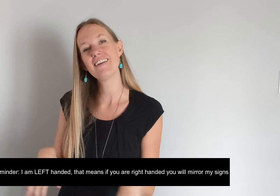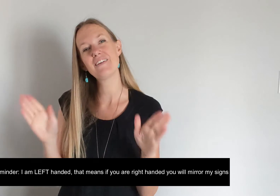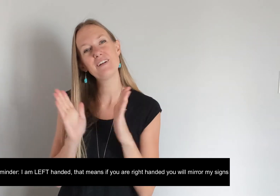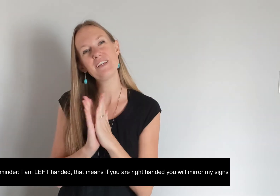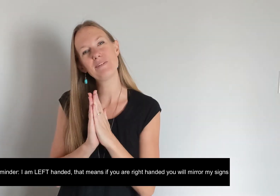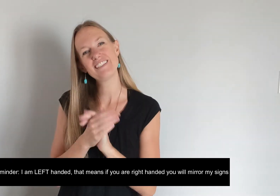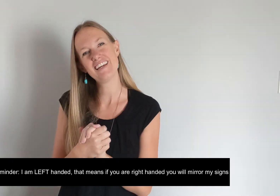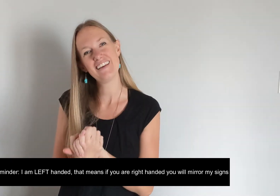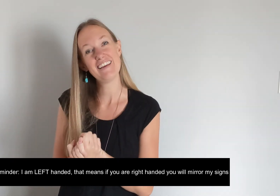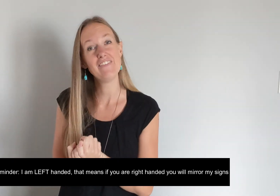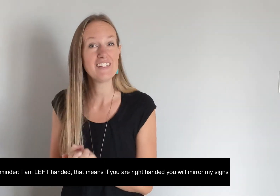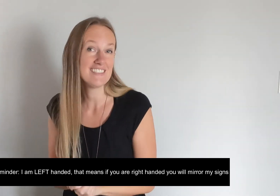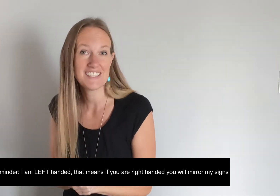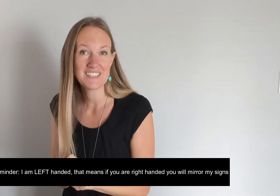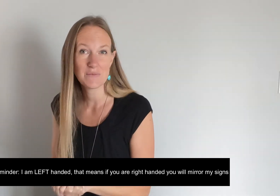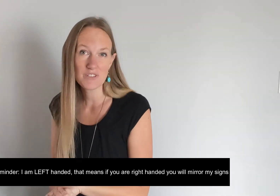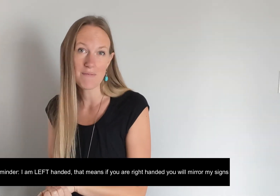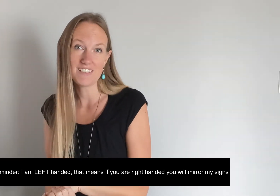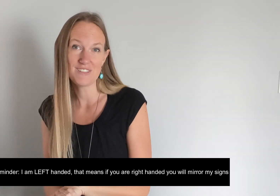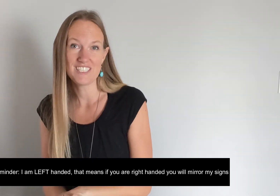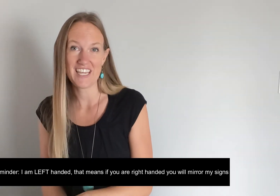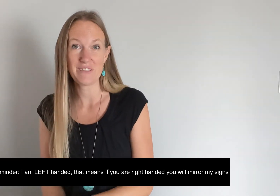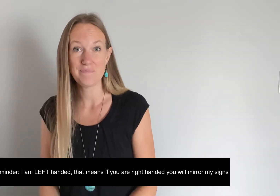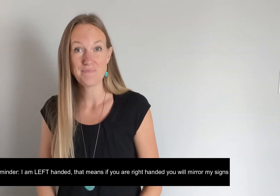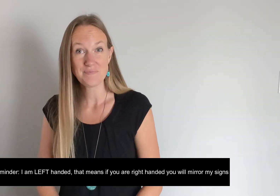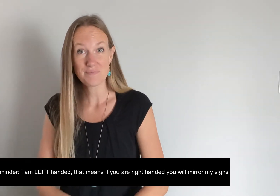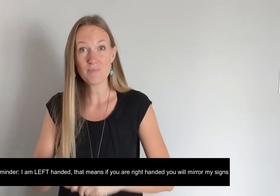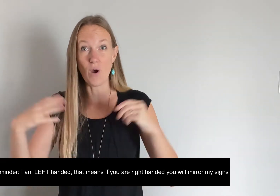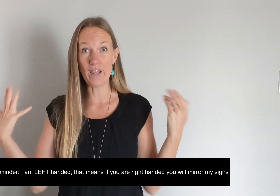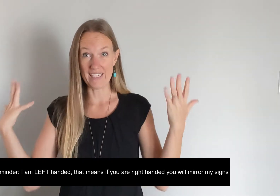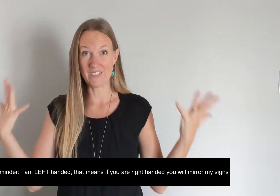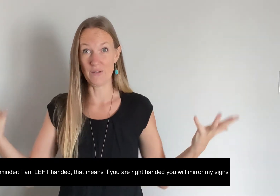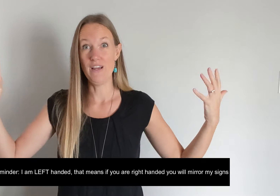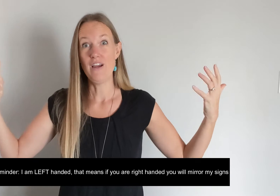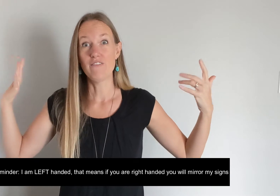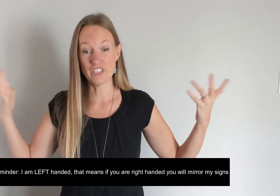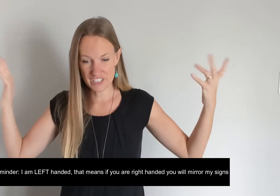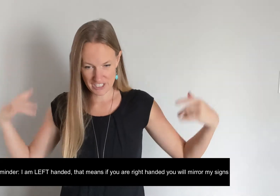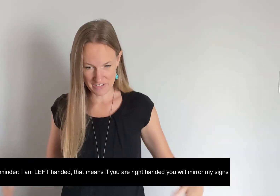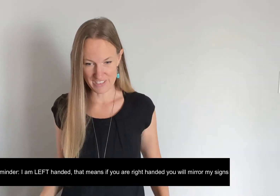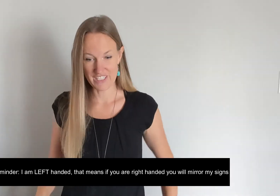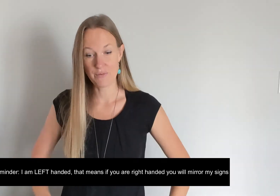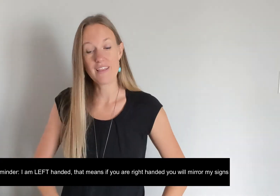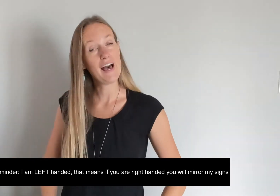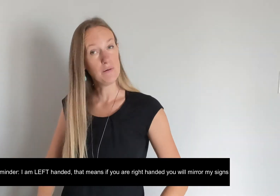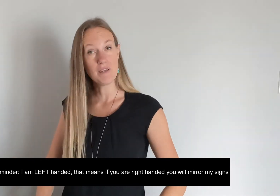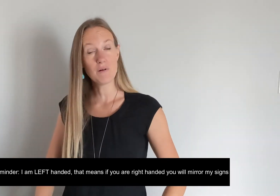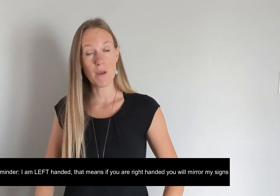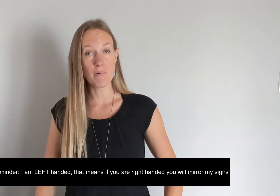I'd really appreciate it if you consider subscribing to the channel. Okay, so verse 2 starts with, help me remember